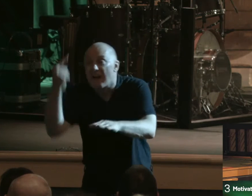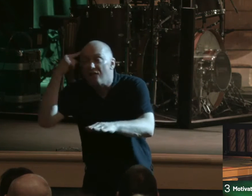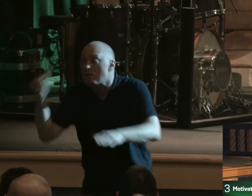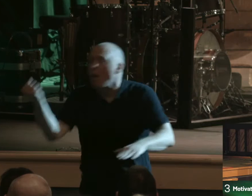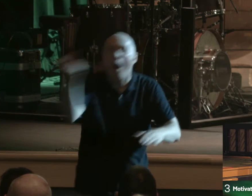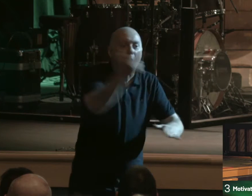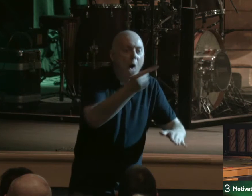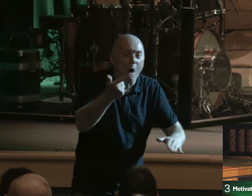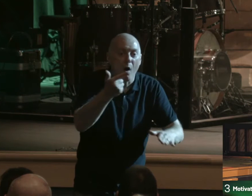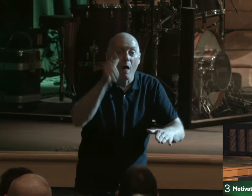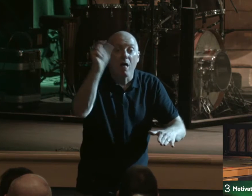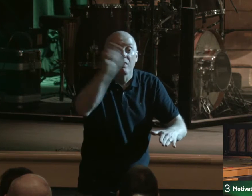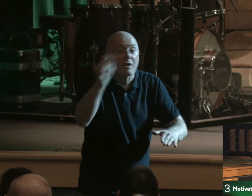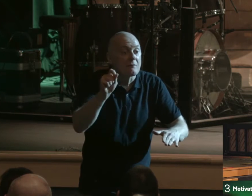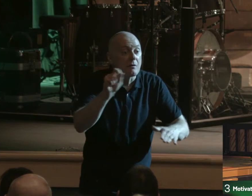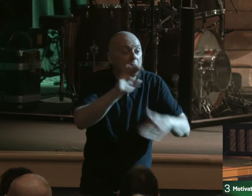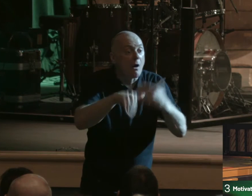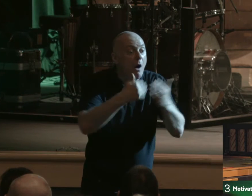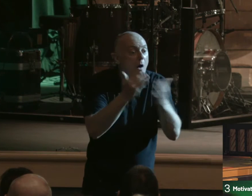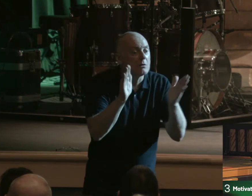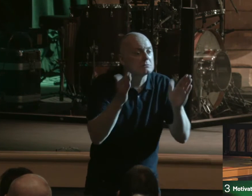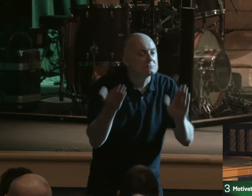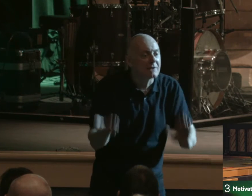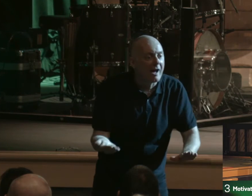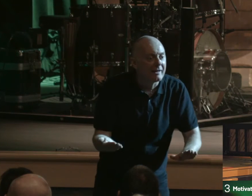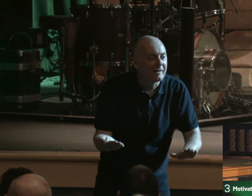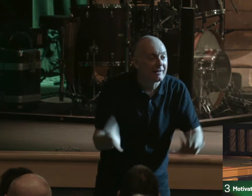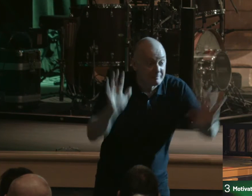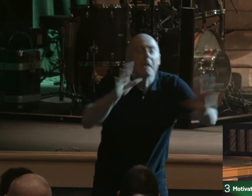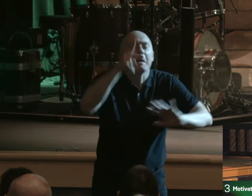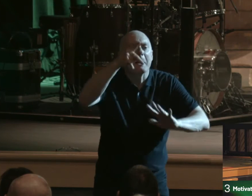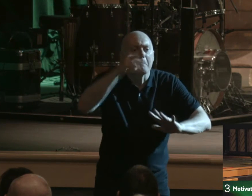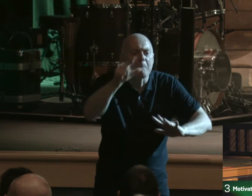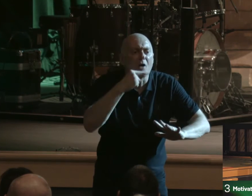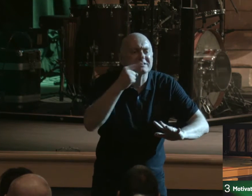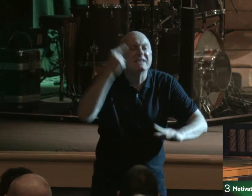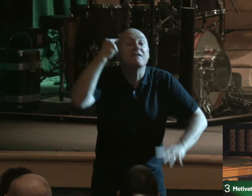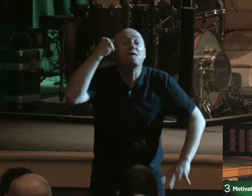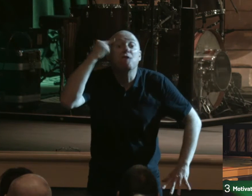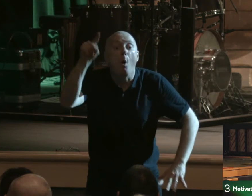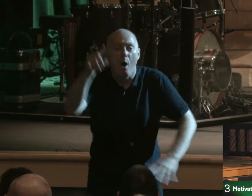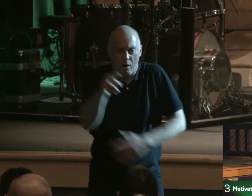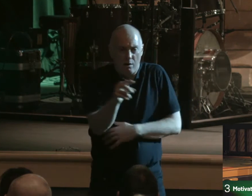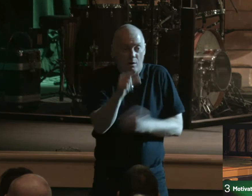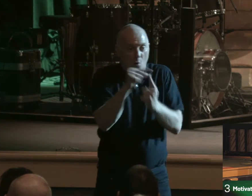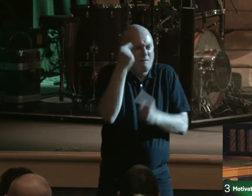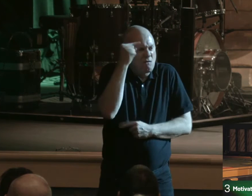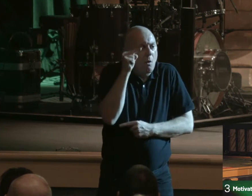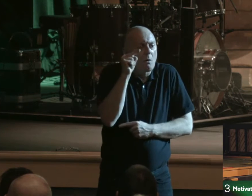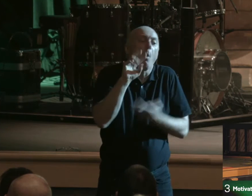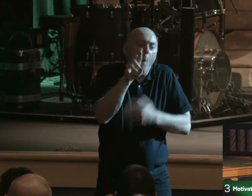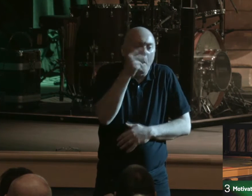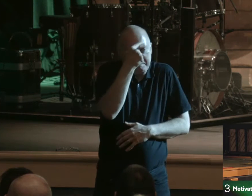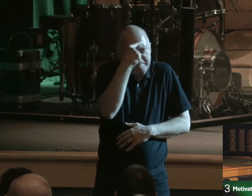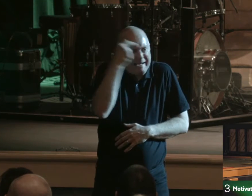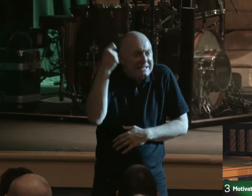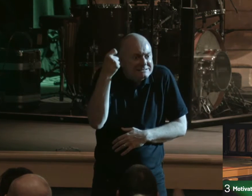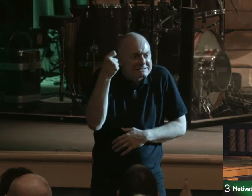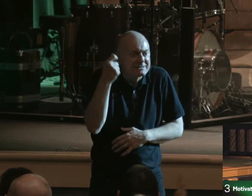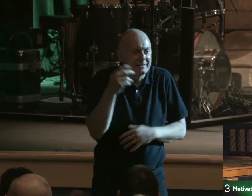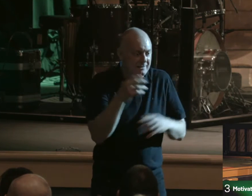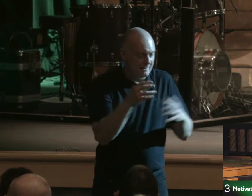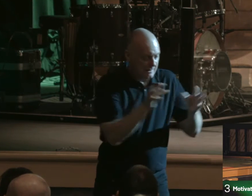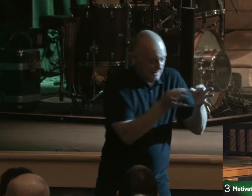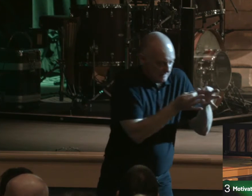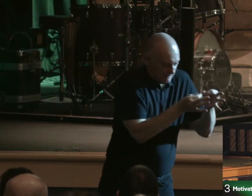therefore all have died. Now when Paul says the word for here in verse 14, he's moving from